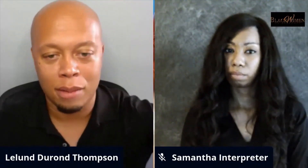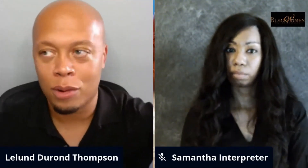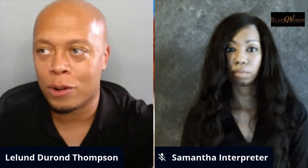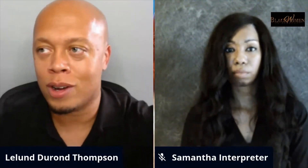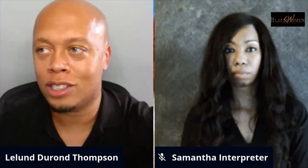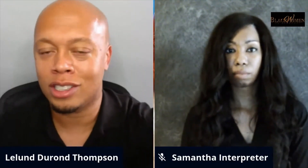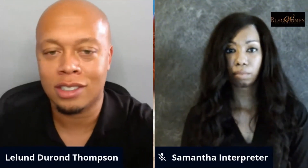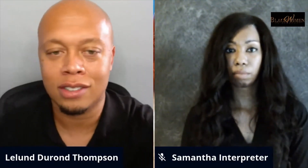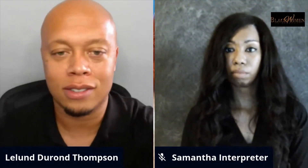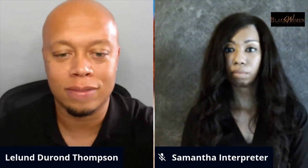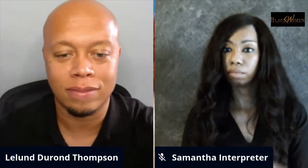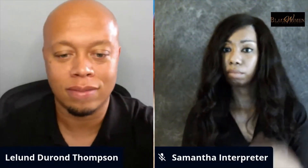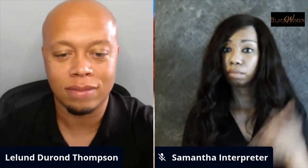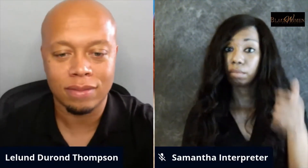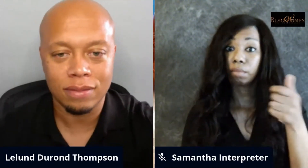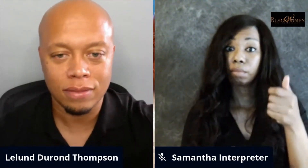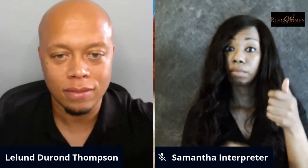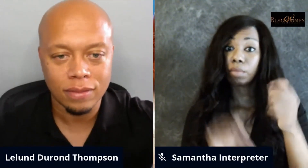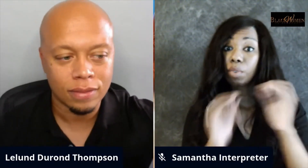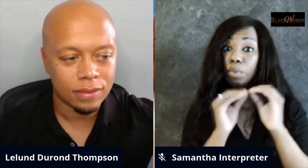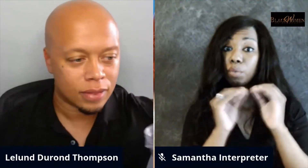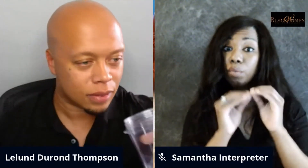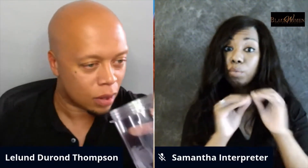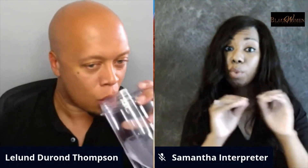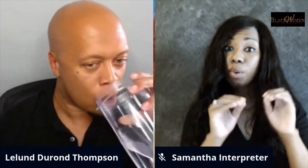Any more questions?